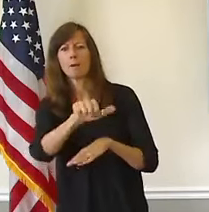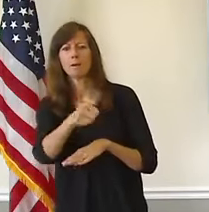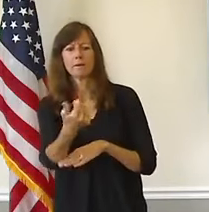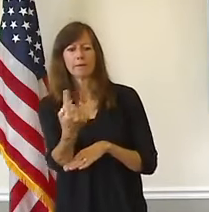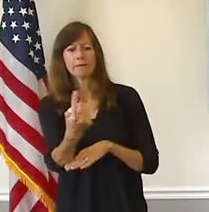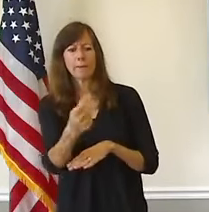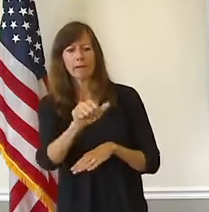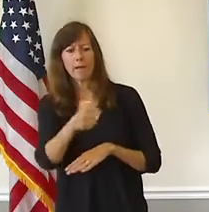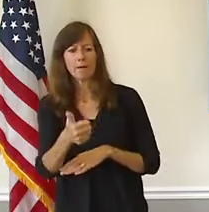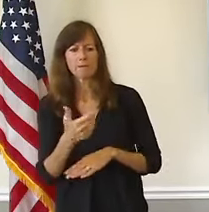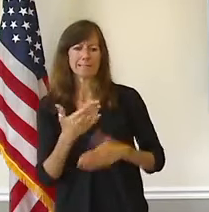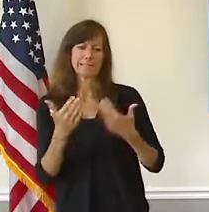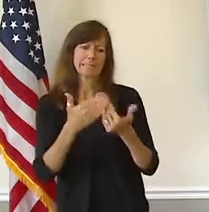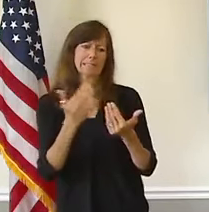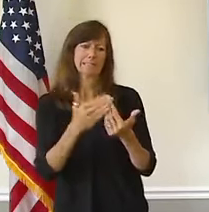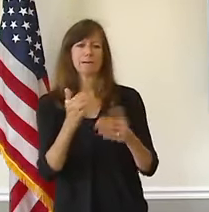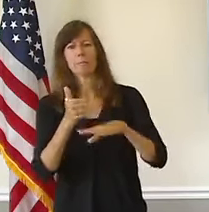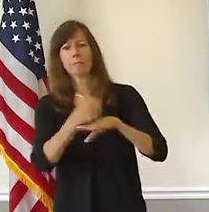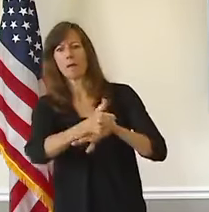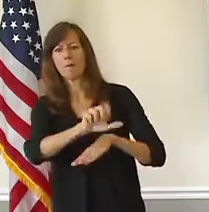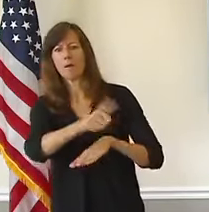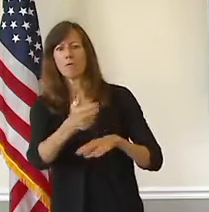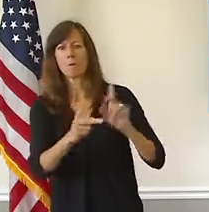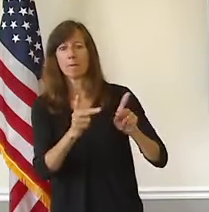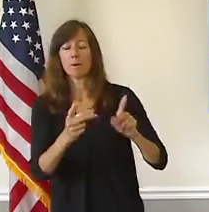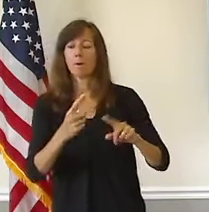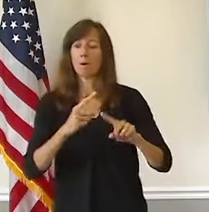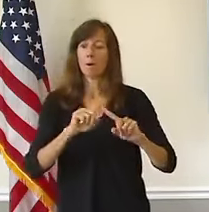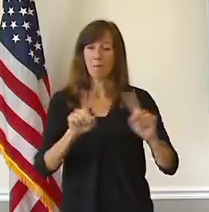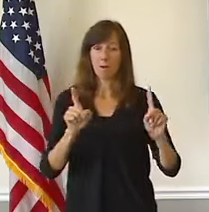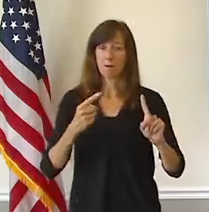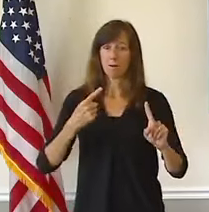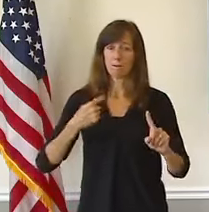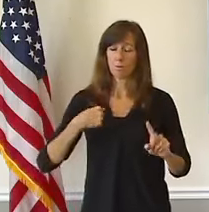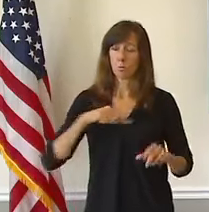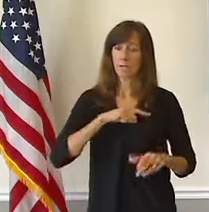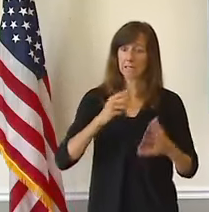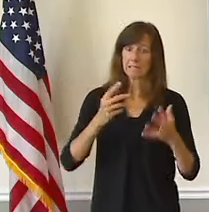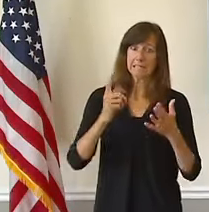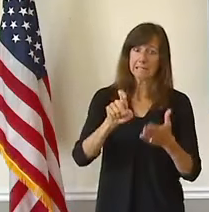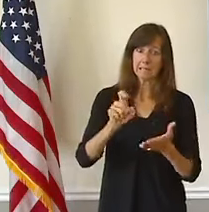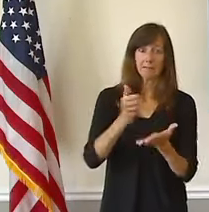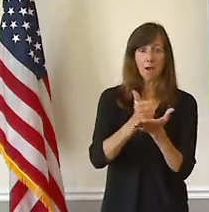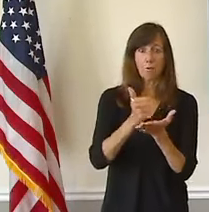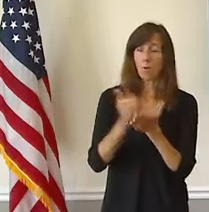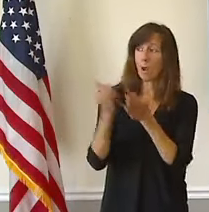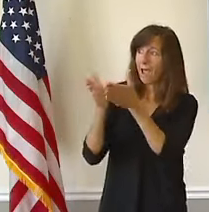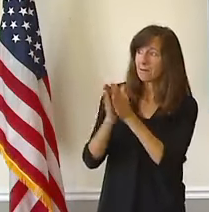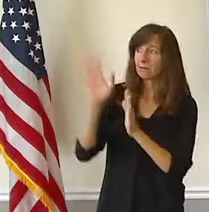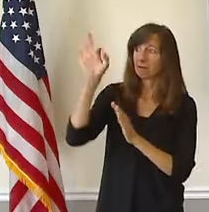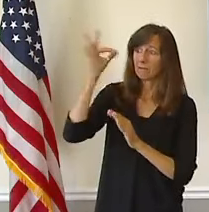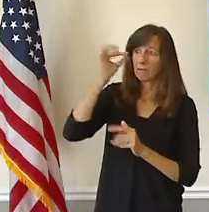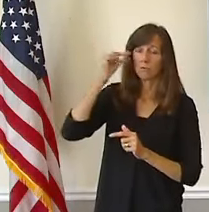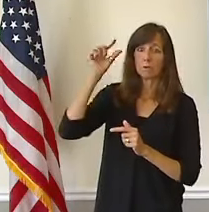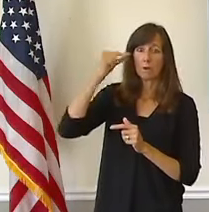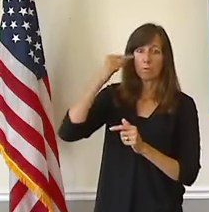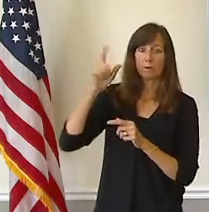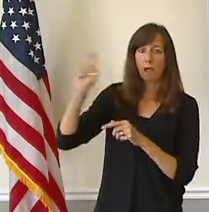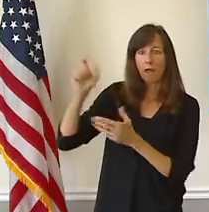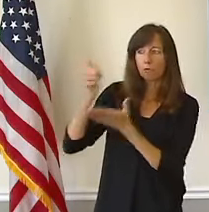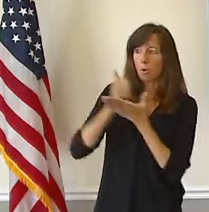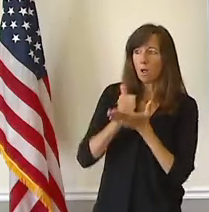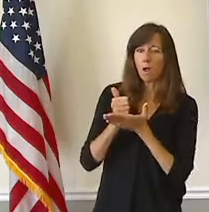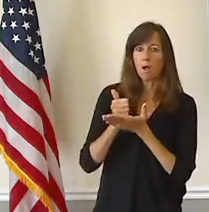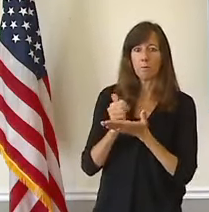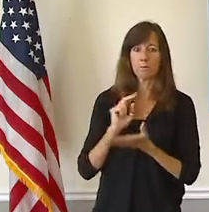anybody to do for Dutchess County what we can't do for ourselves. We are asking the federal government to assist us in making sure that we don't